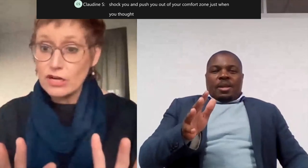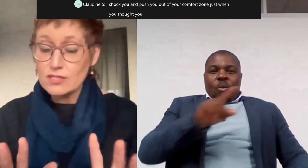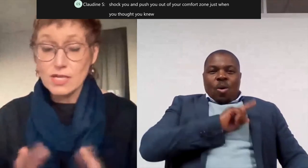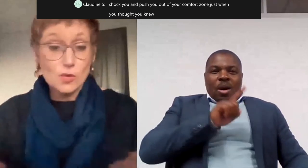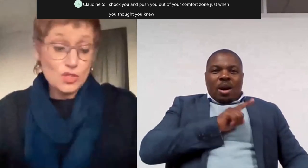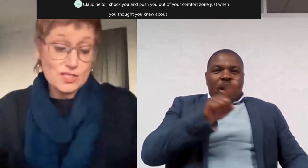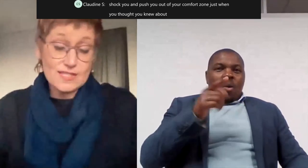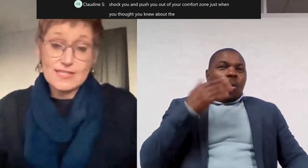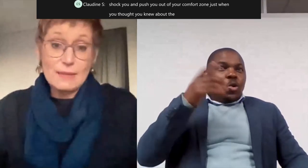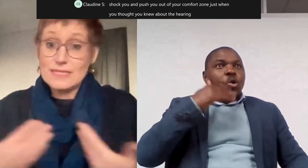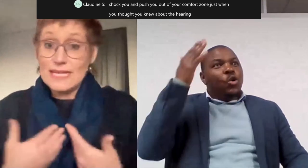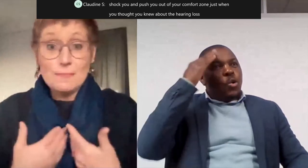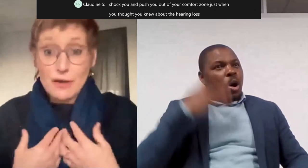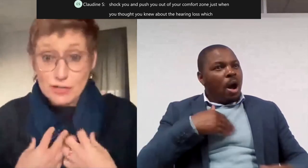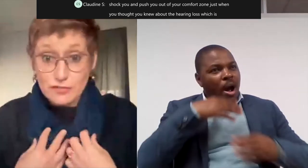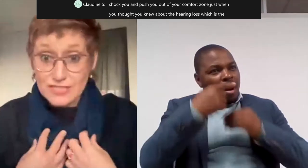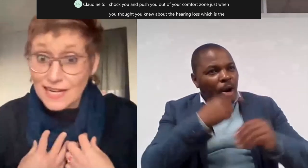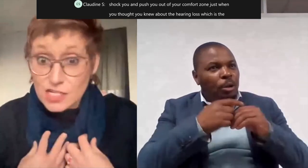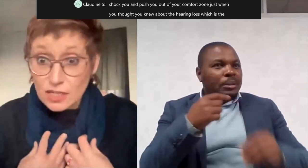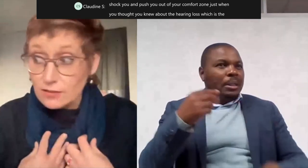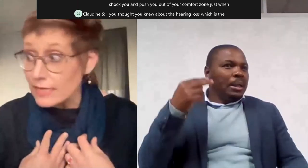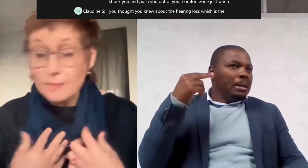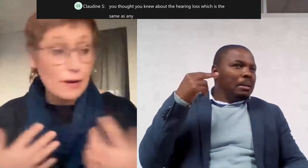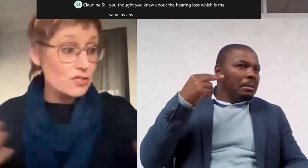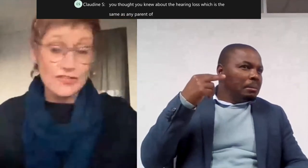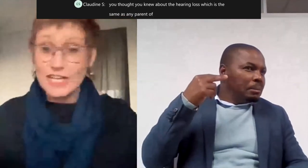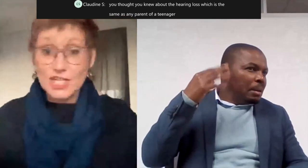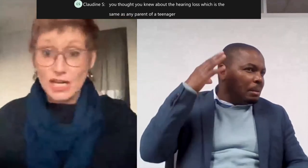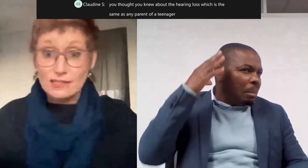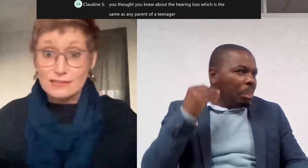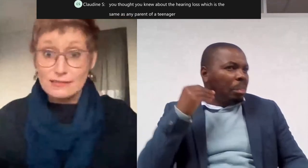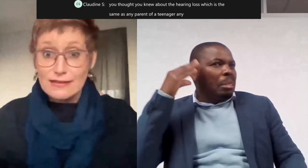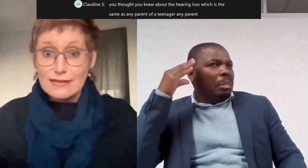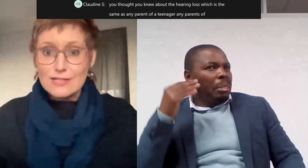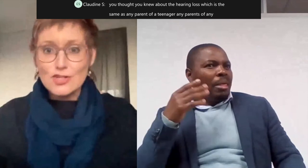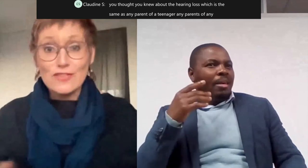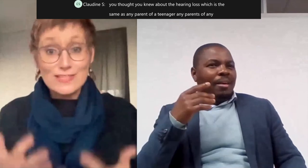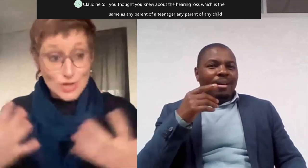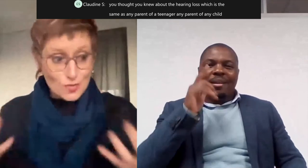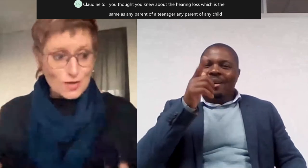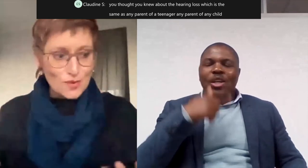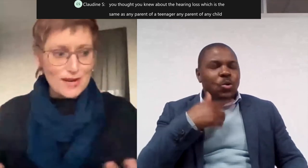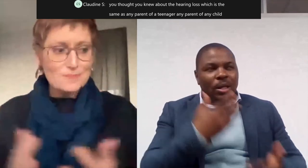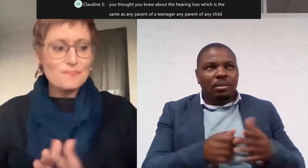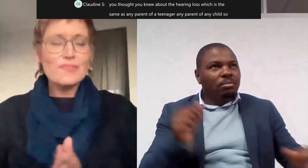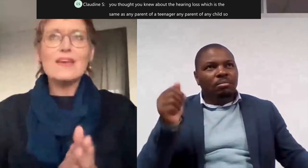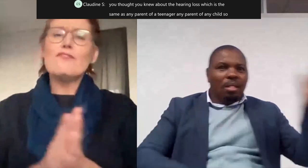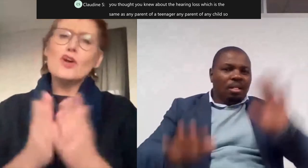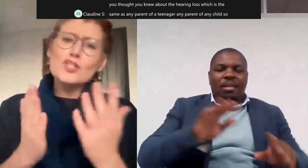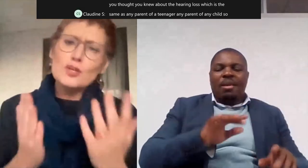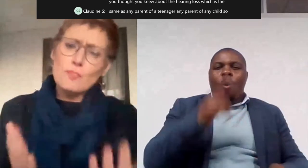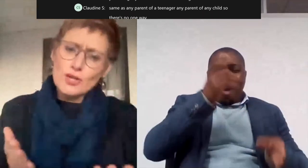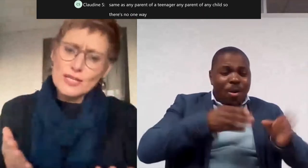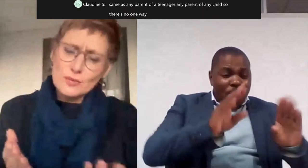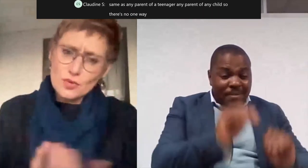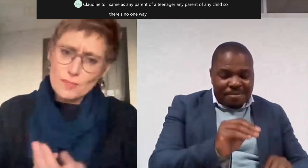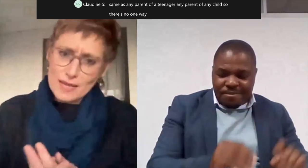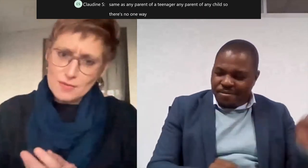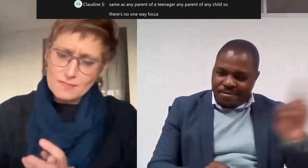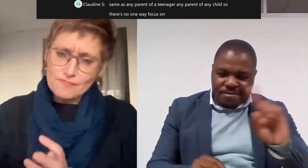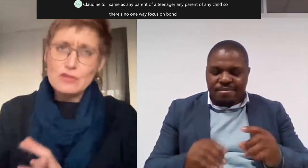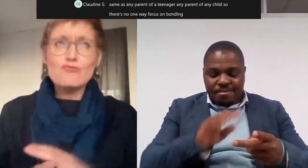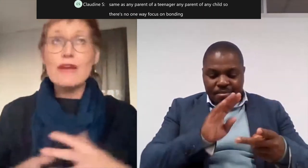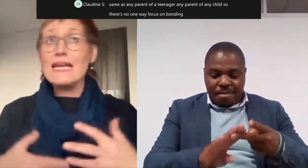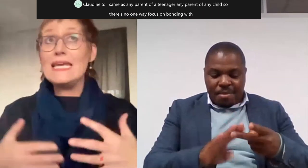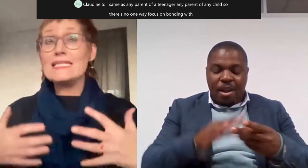the hearing loss, which is the same as any parent of a teenager, any parent of any child. So there's no one way. Focus on bonding with your